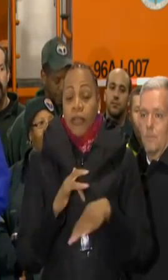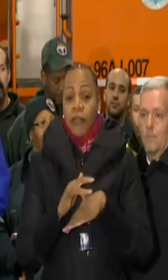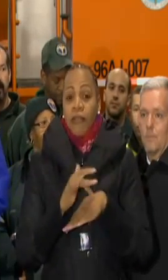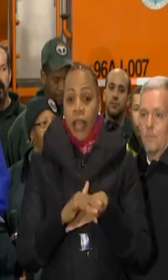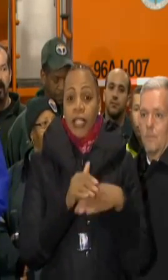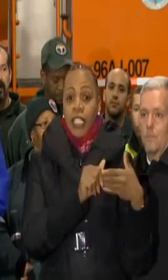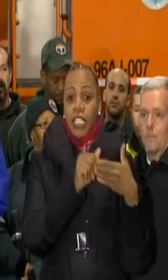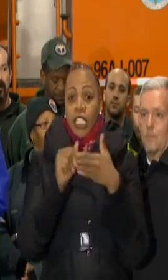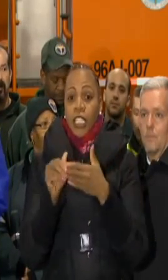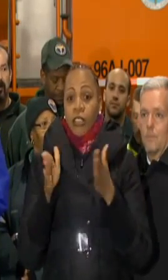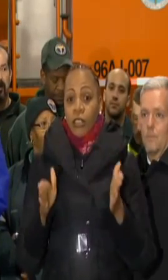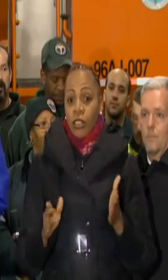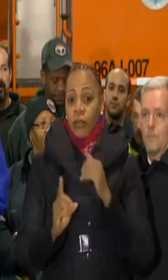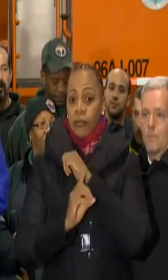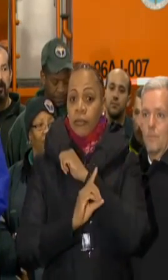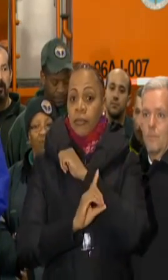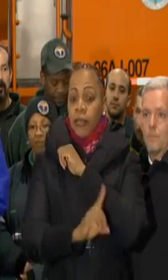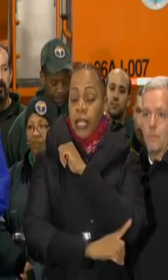Department.